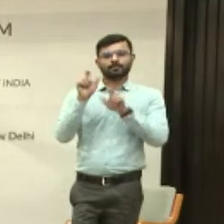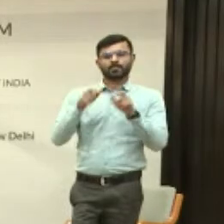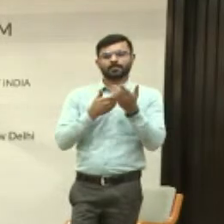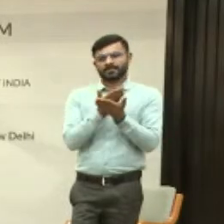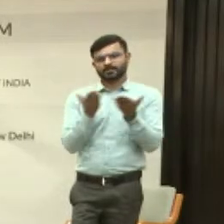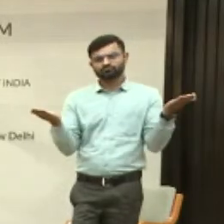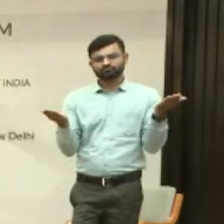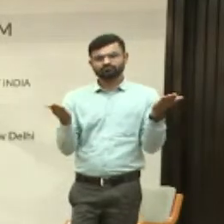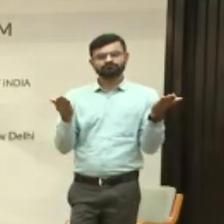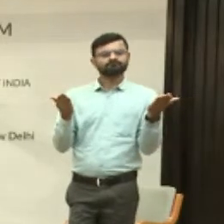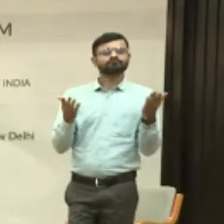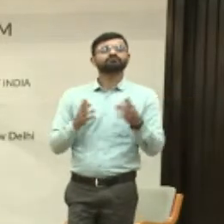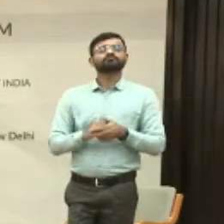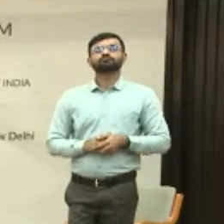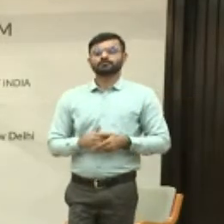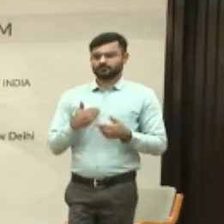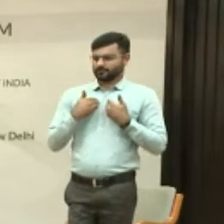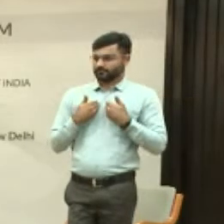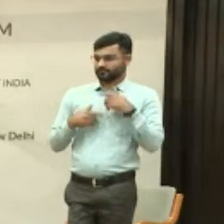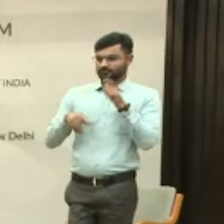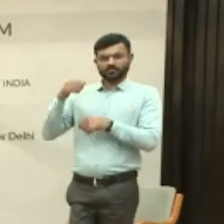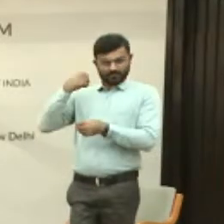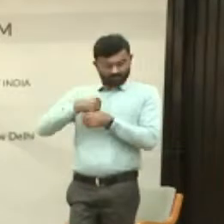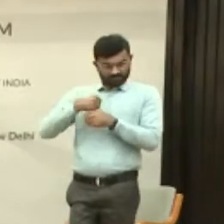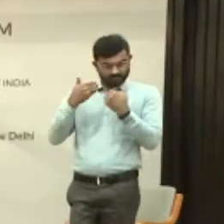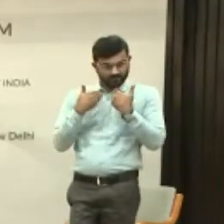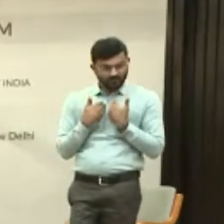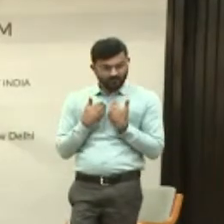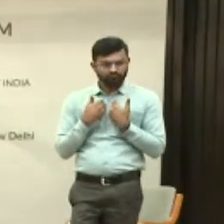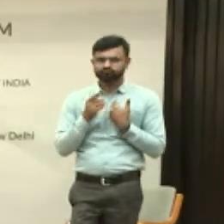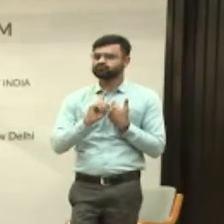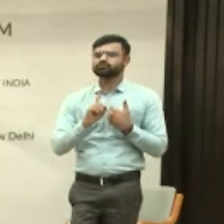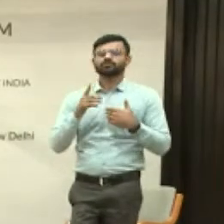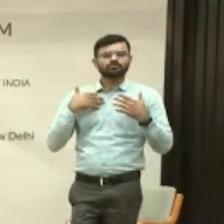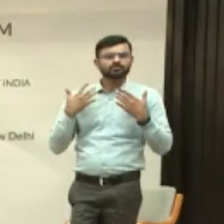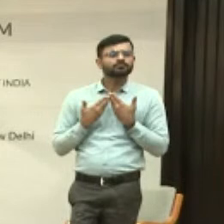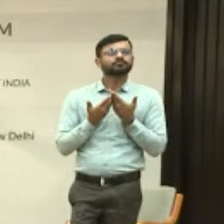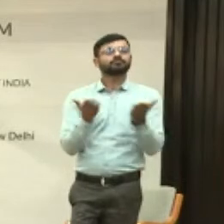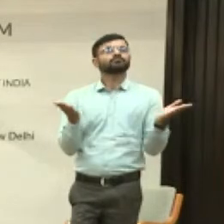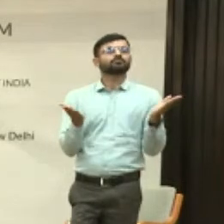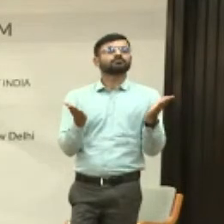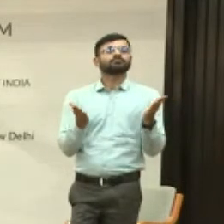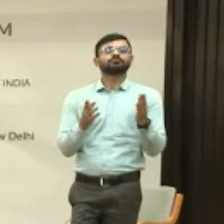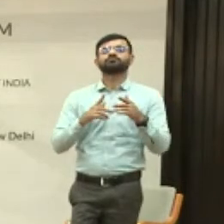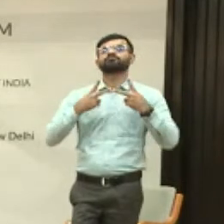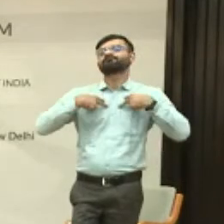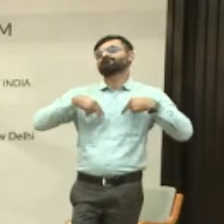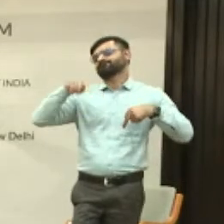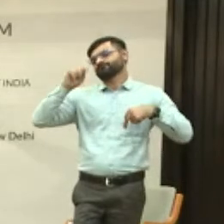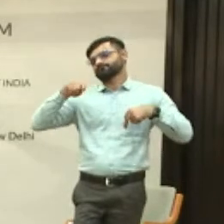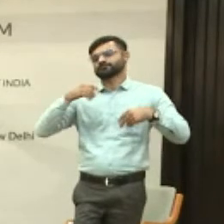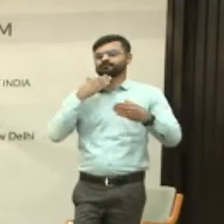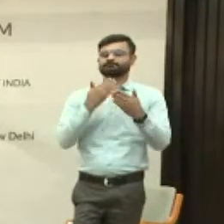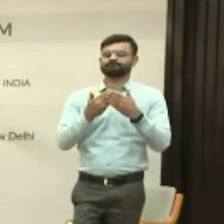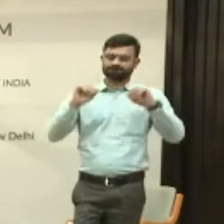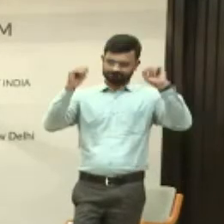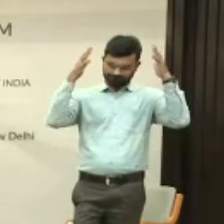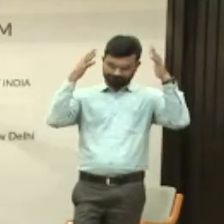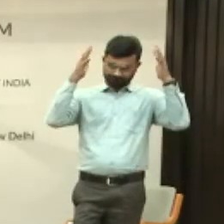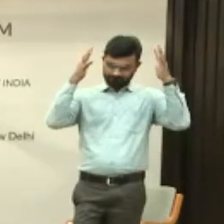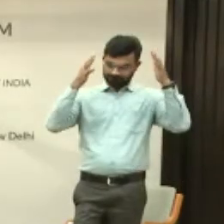It is not about we the government. It is not about we the judiciary. Thank you very much.